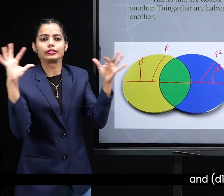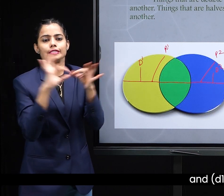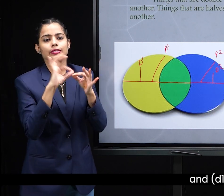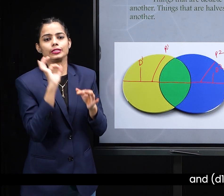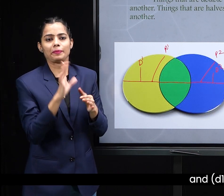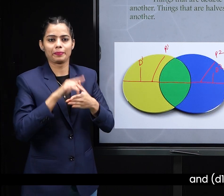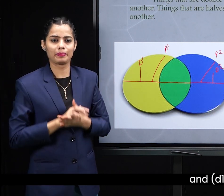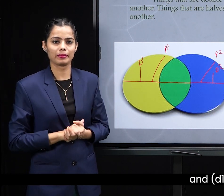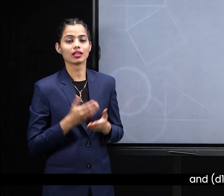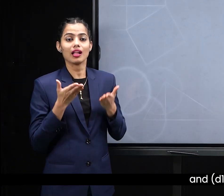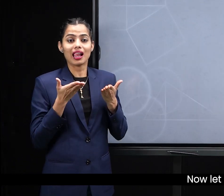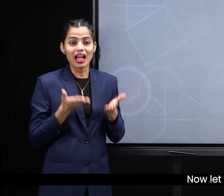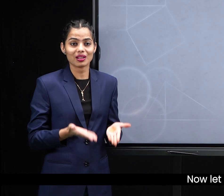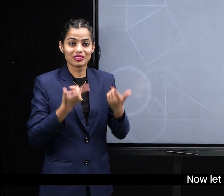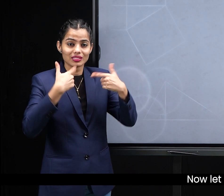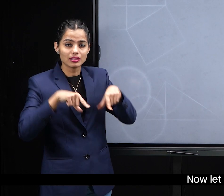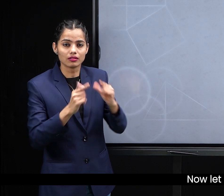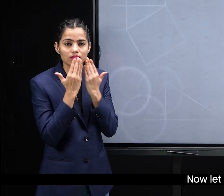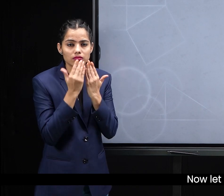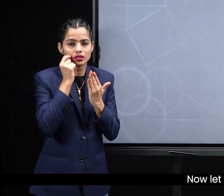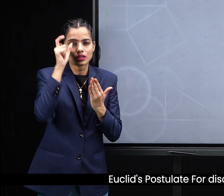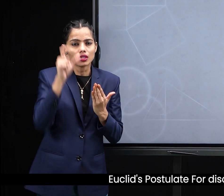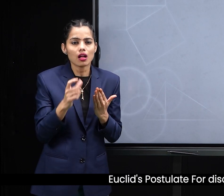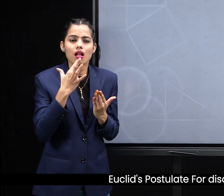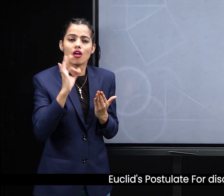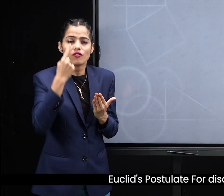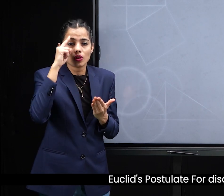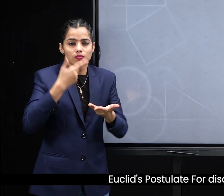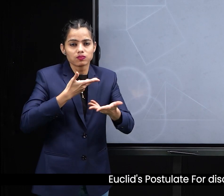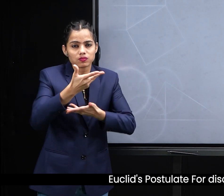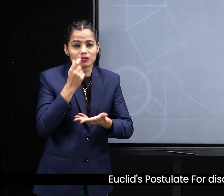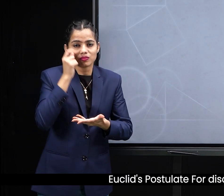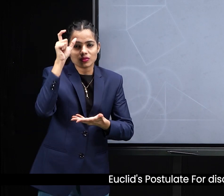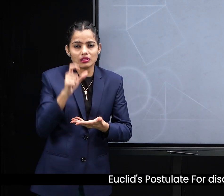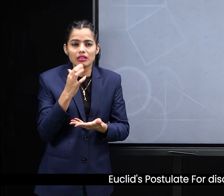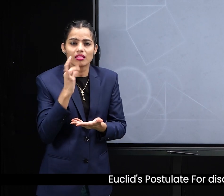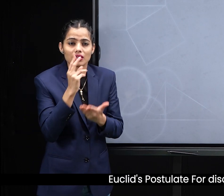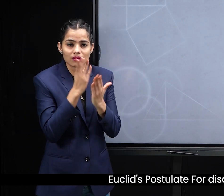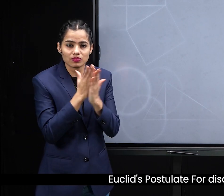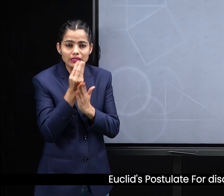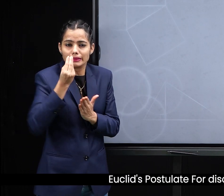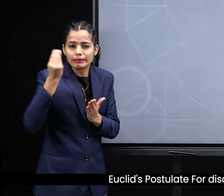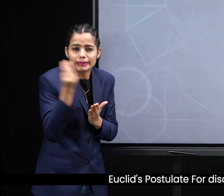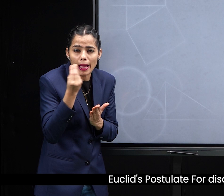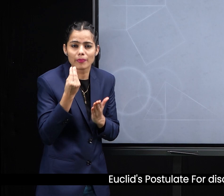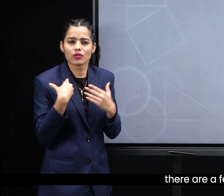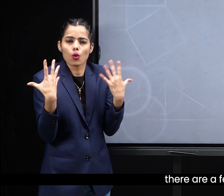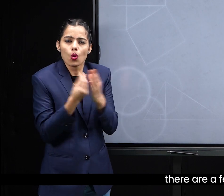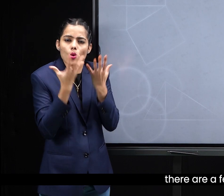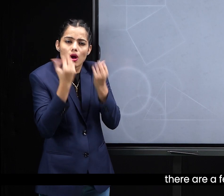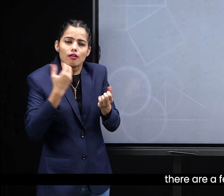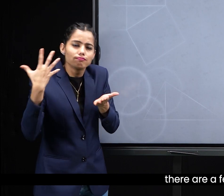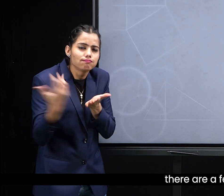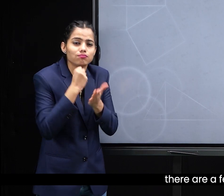Now let us study Euclid's postulate For discussing Euclid's postulate,